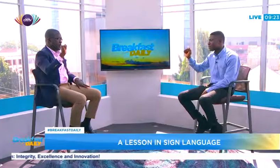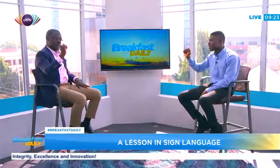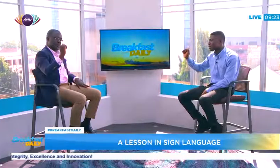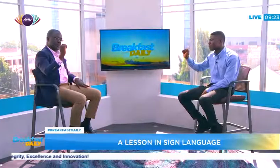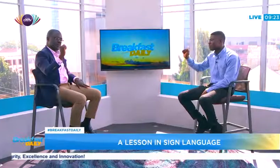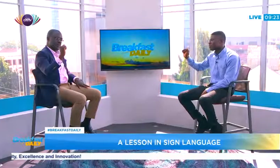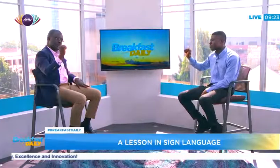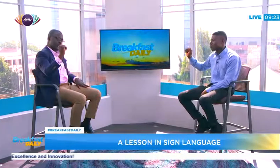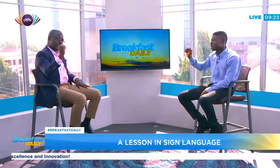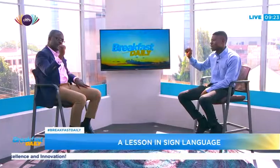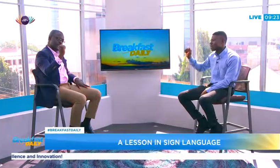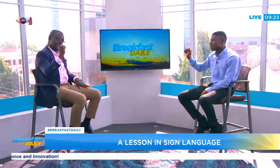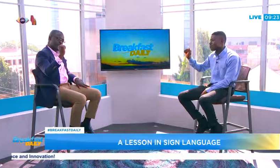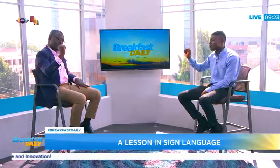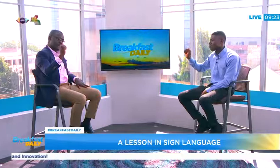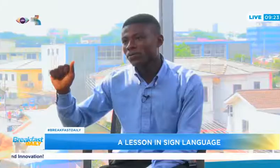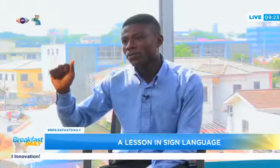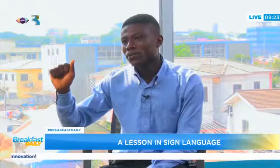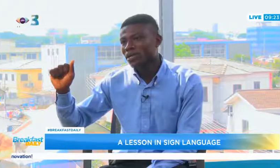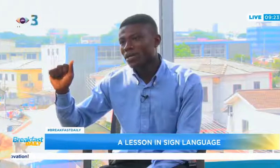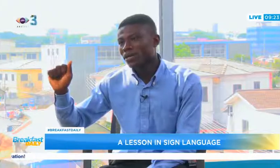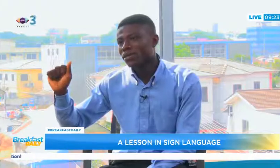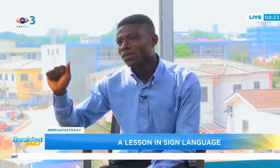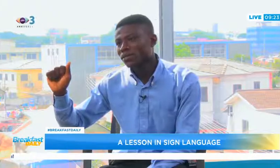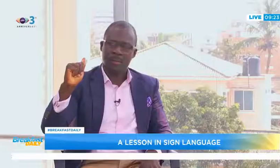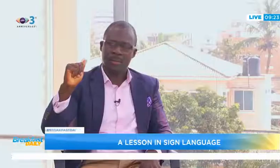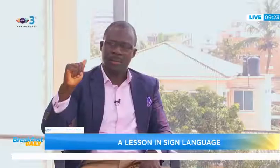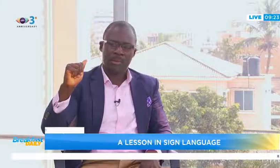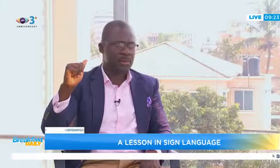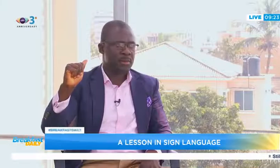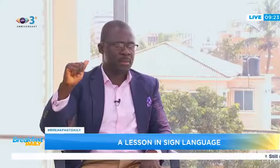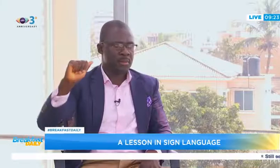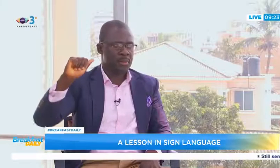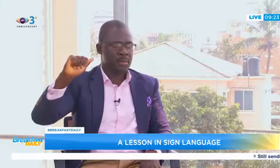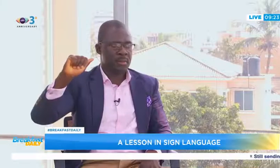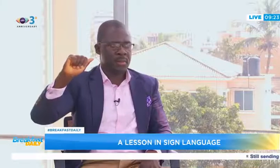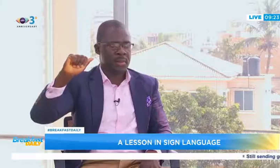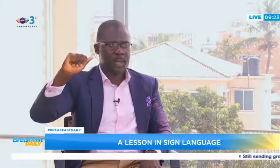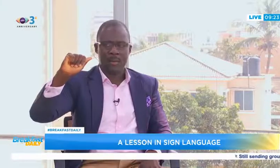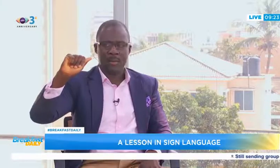mine. Watch my wall. A. Yeah. And Yeah. this is